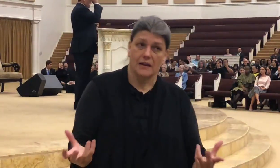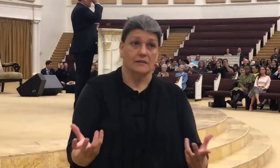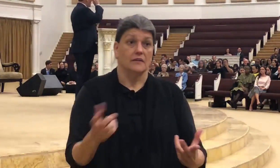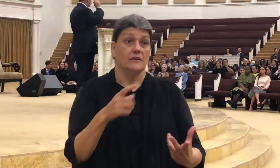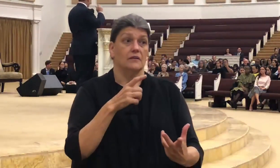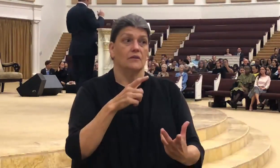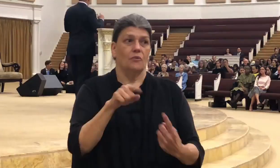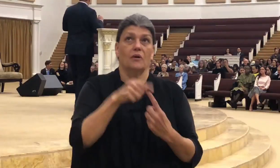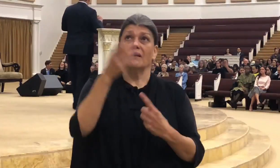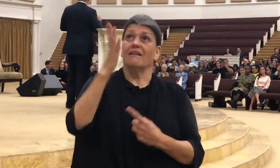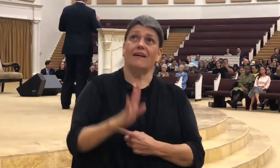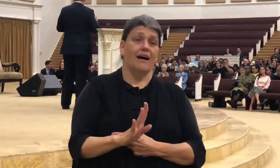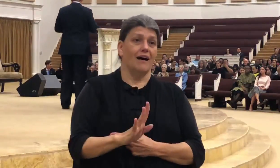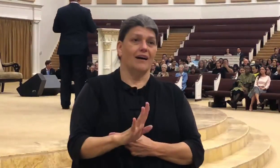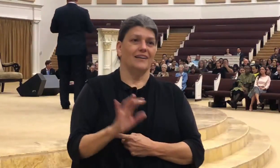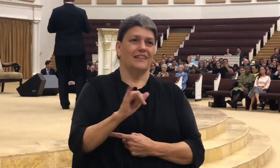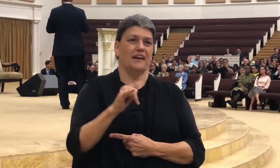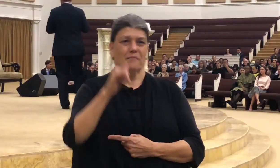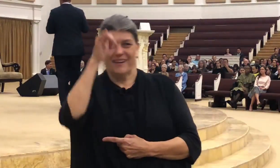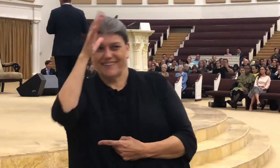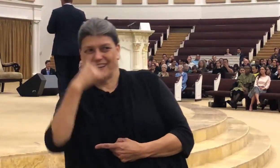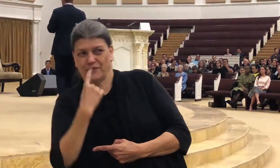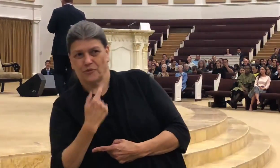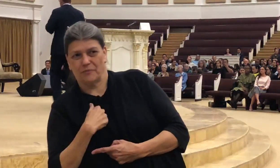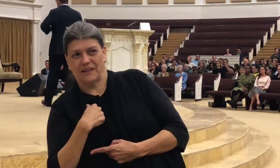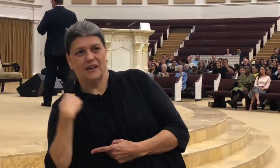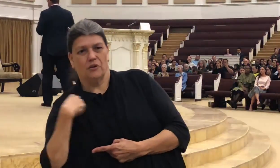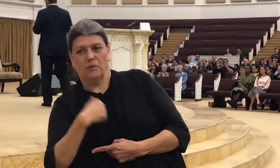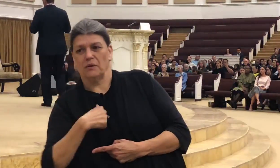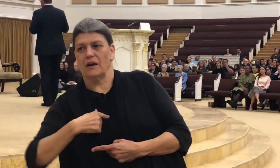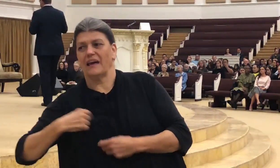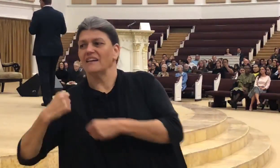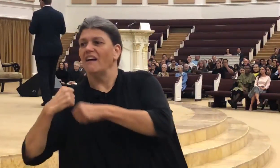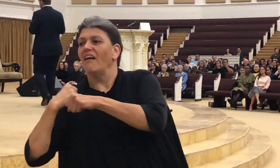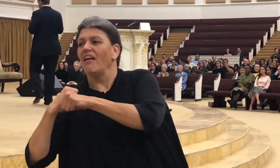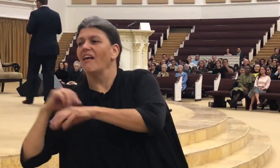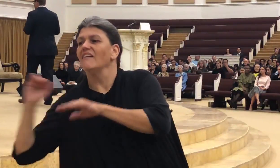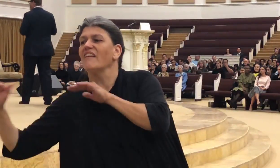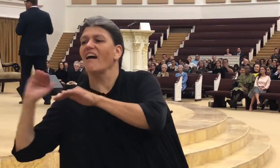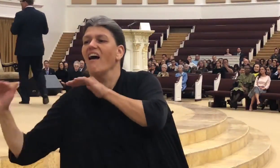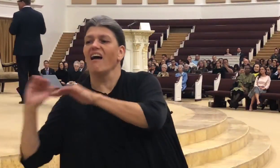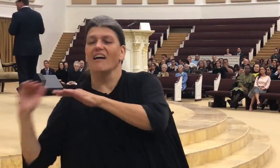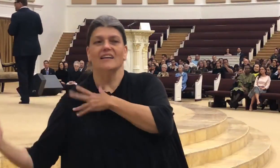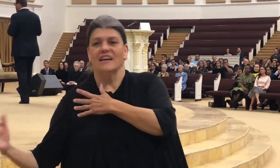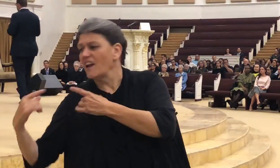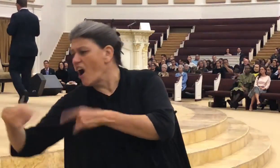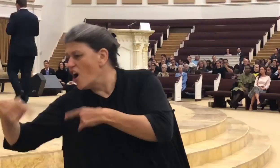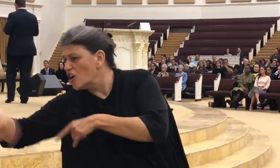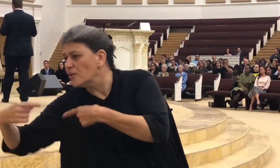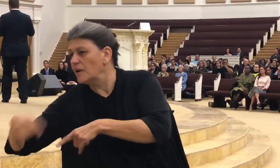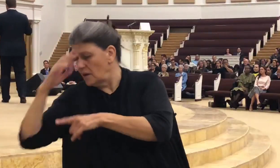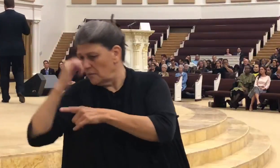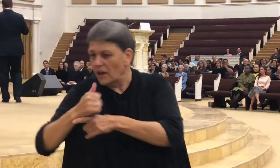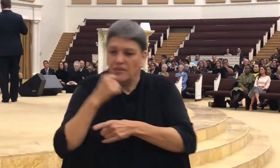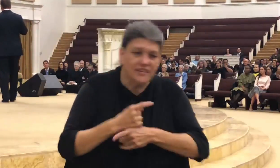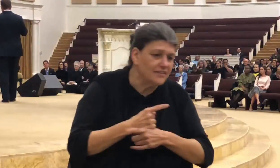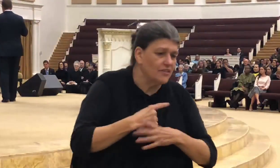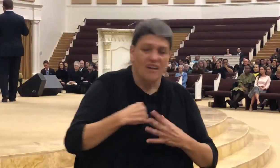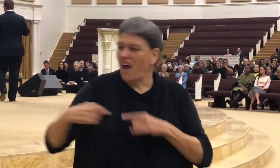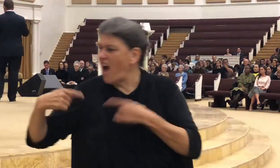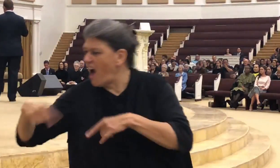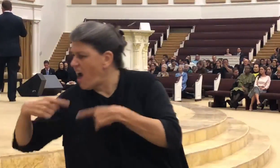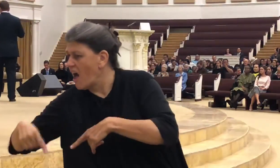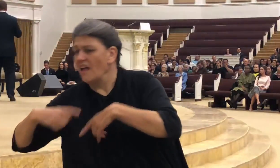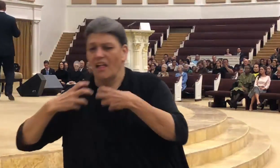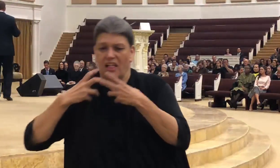when God does, like my daddy used to say, we get to cutting up in the car, we get to fight and argue, me and my brother or sister, and we get louder and